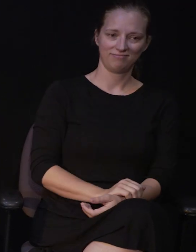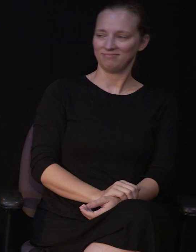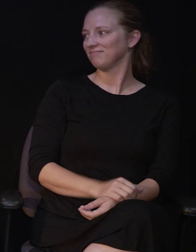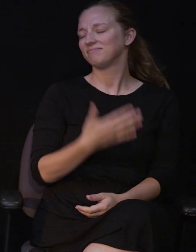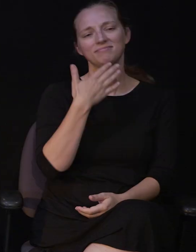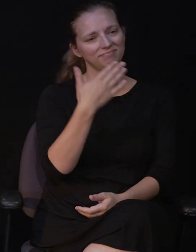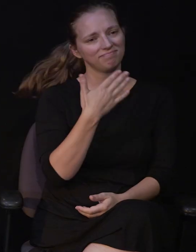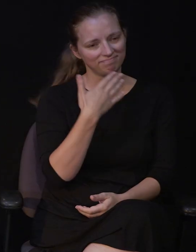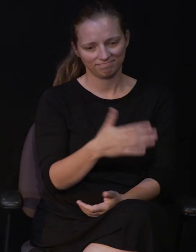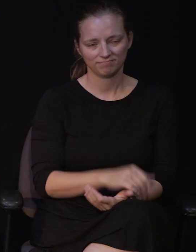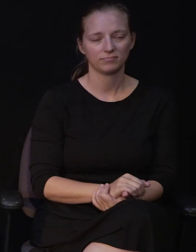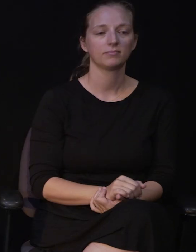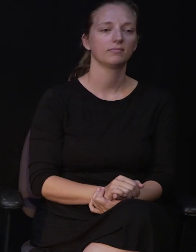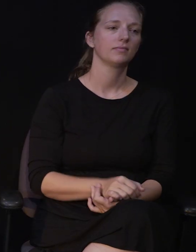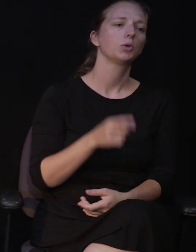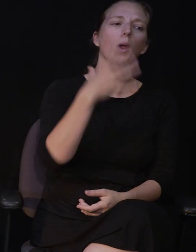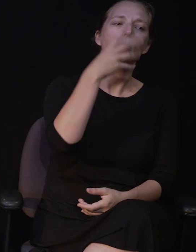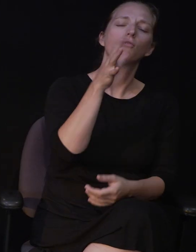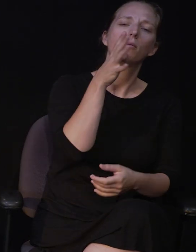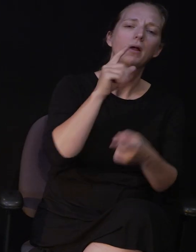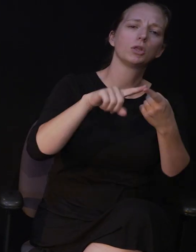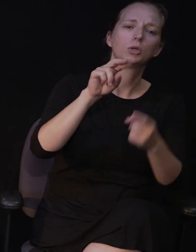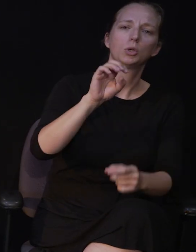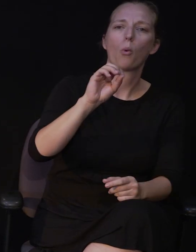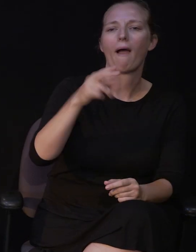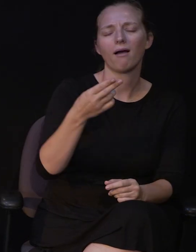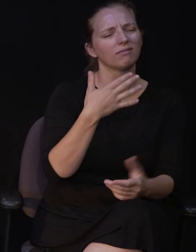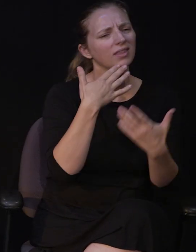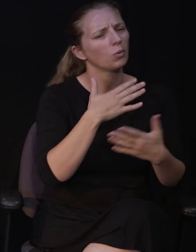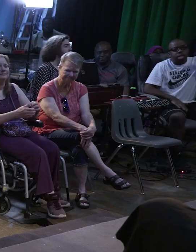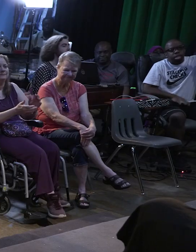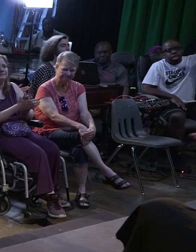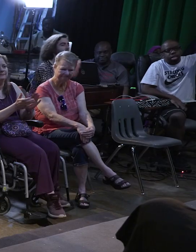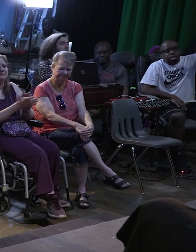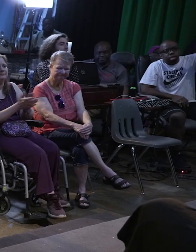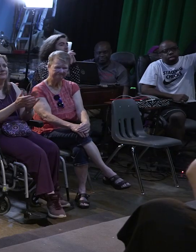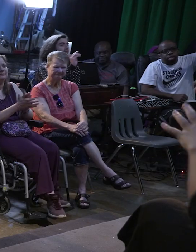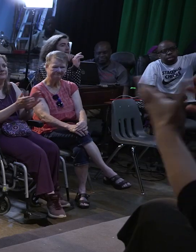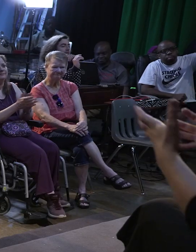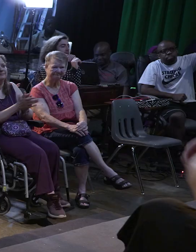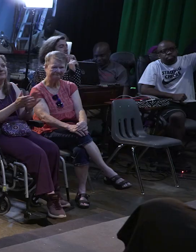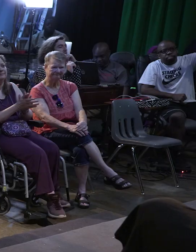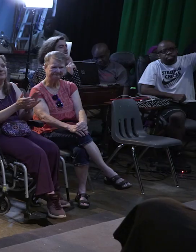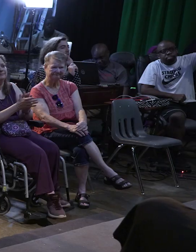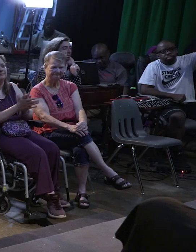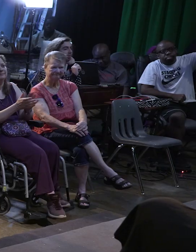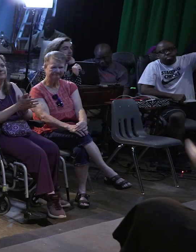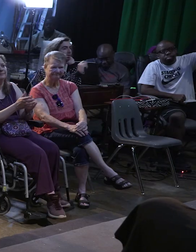you. Absolutely. I really appreciate that. Thank you so much. Maybe I should fly to